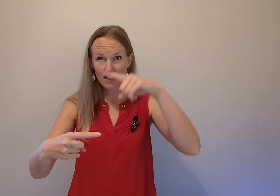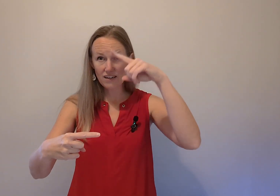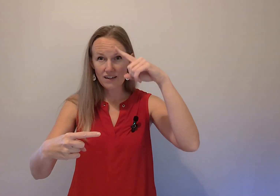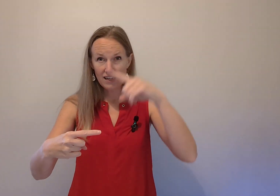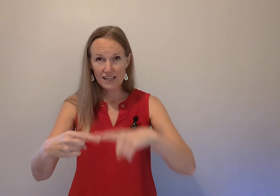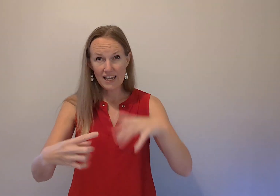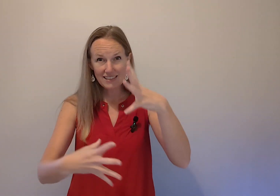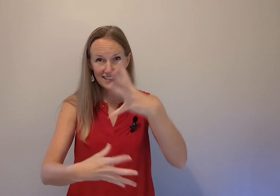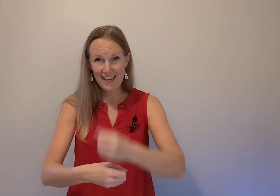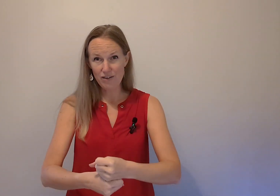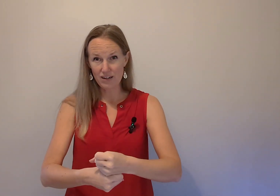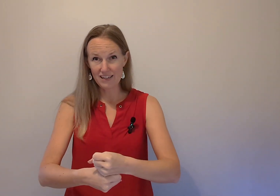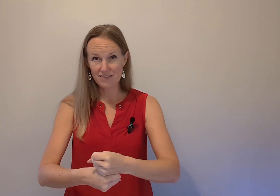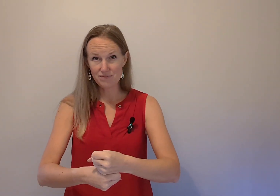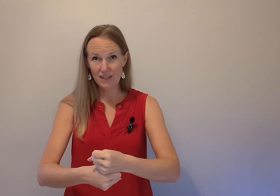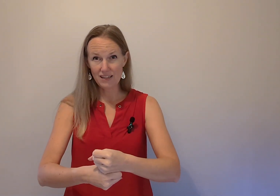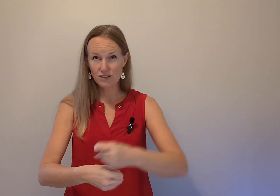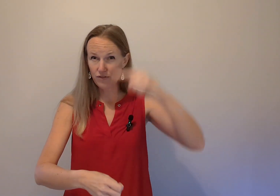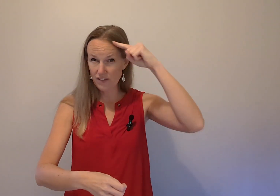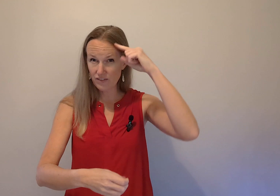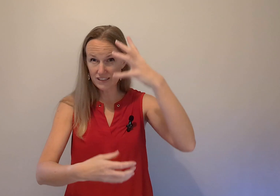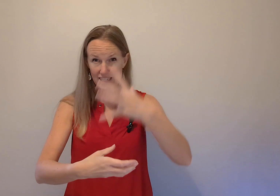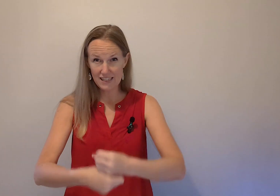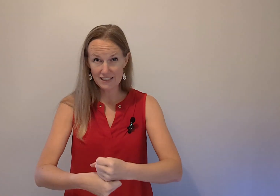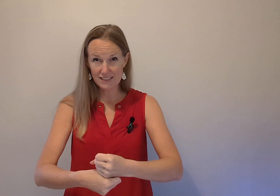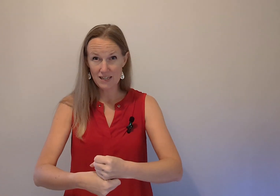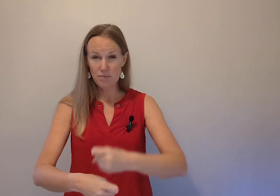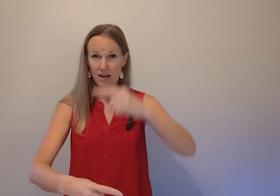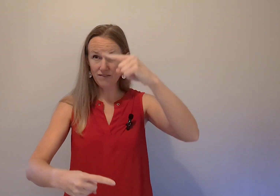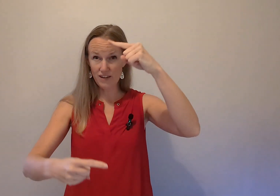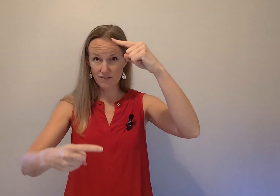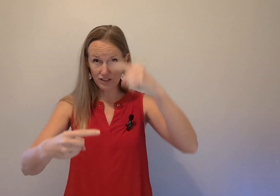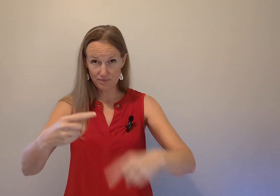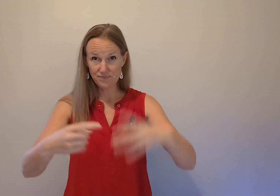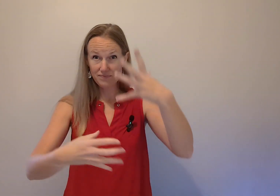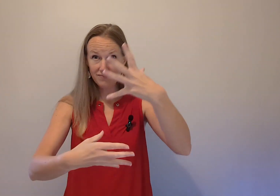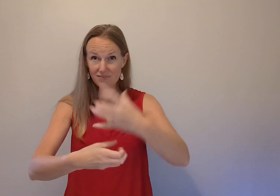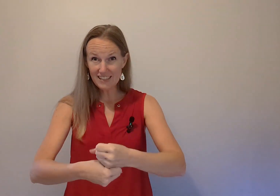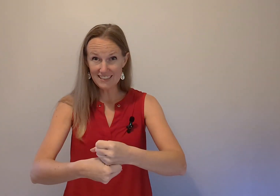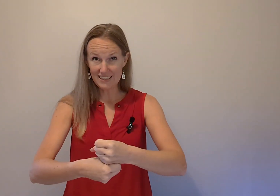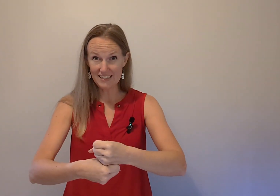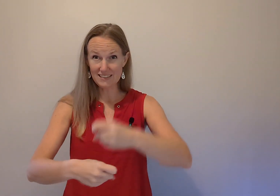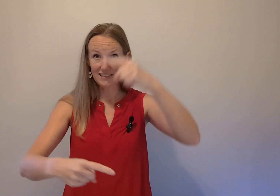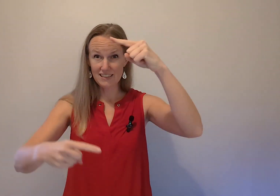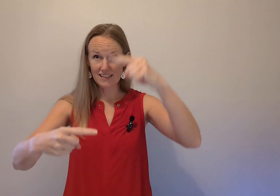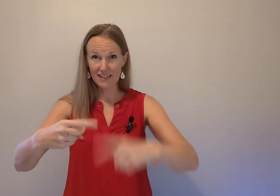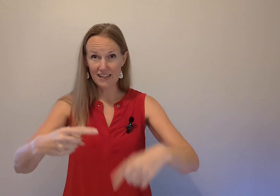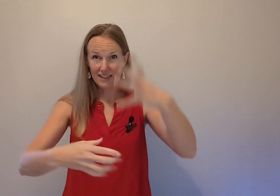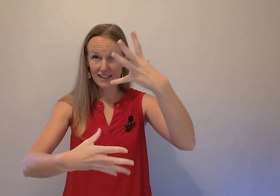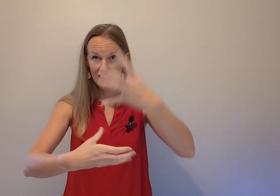finger, can't count on it. Okay, so faithful is like this, but unfaithful is like this. Okay,